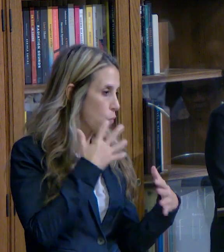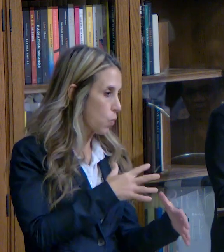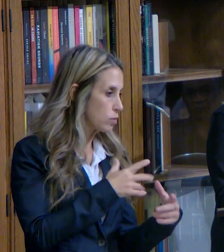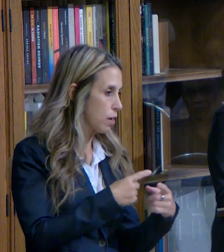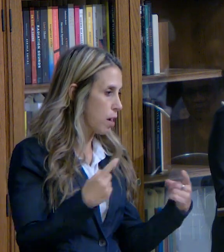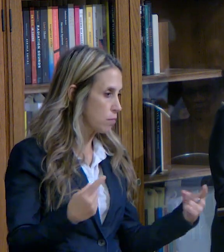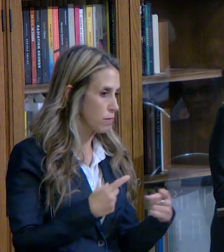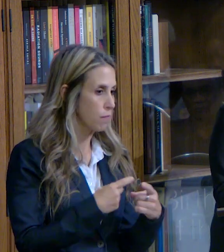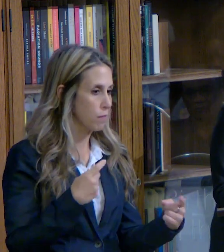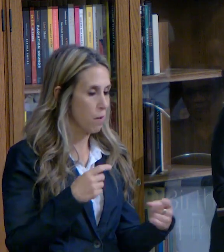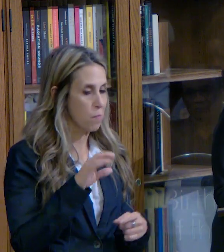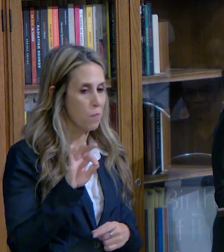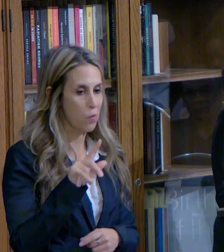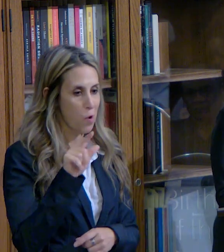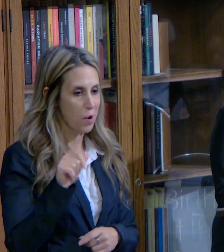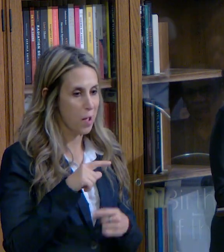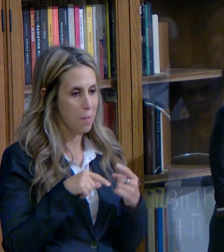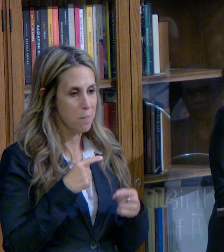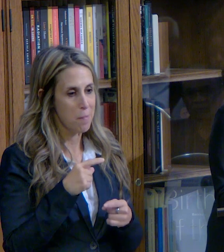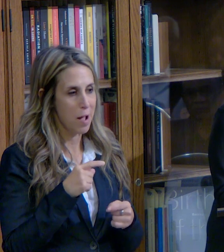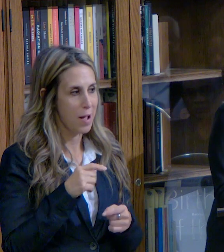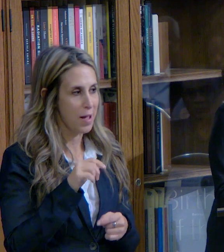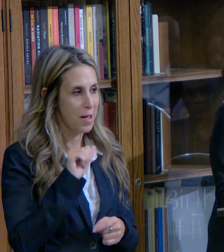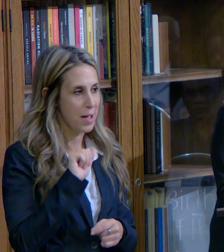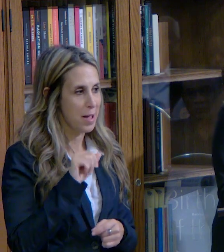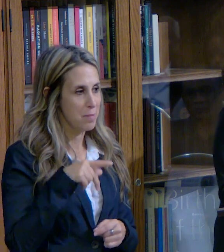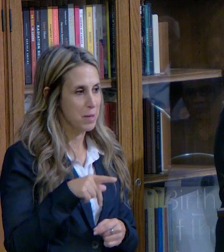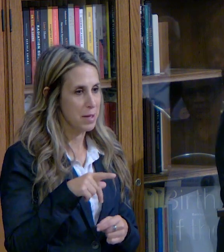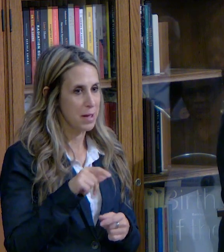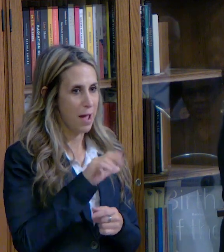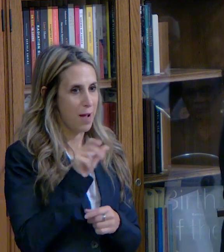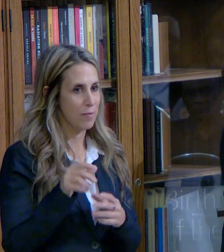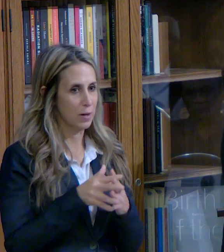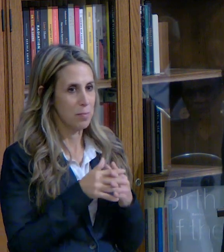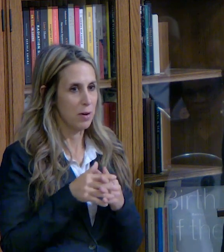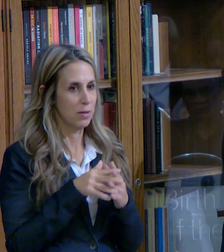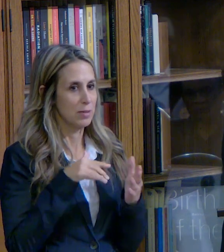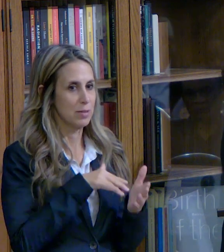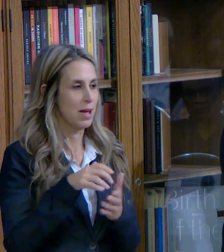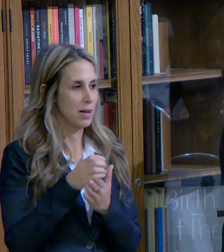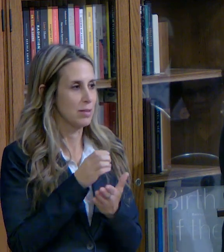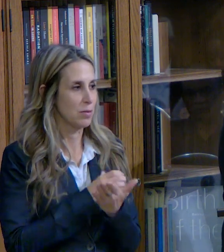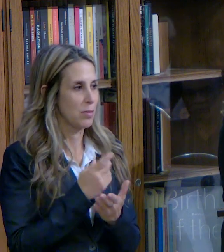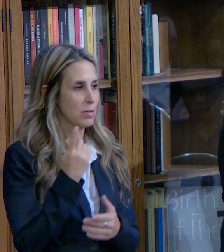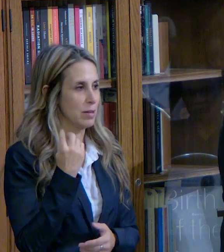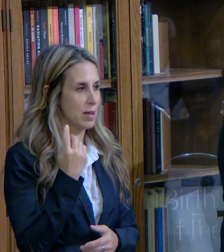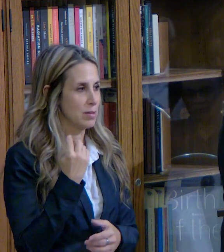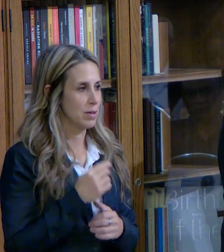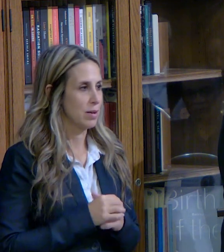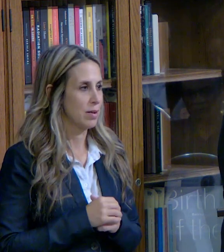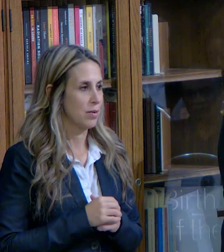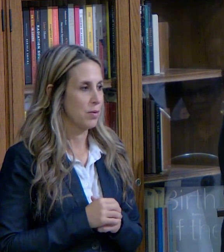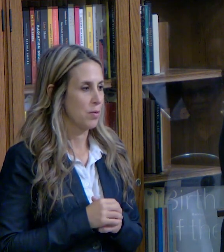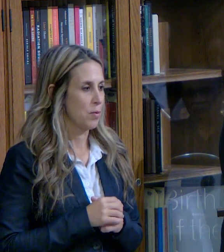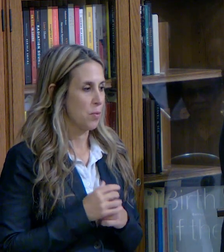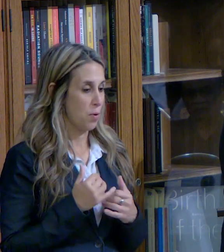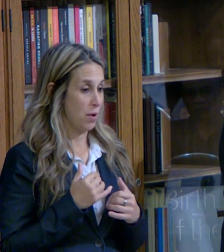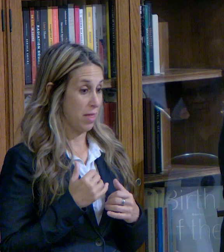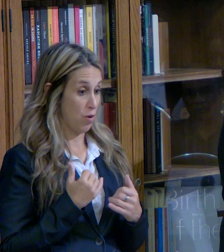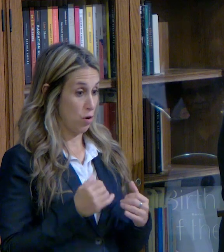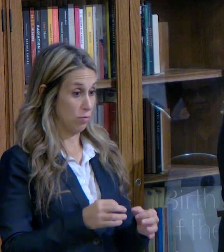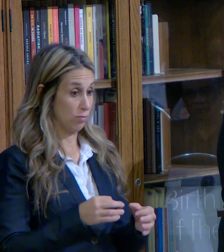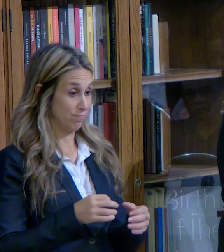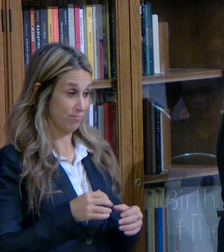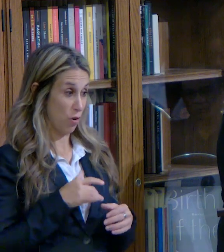opposition from Florida about the AP African-American studies course last year or earlier this year